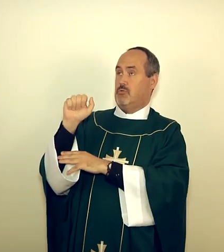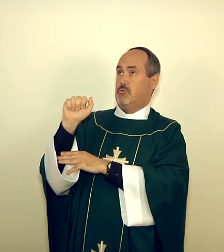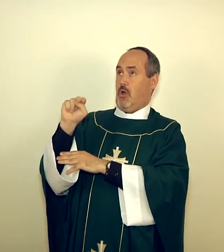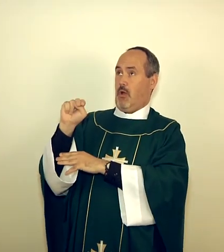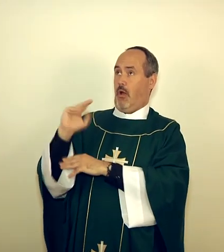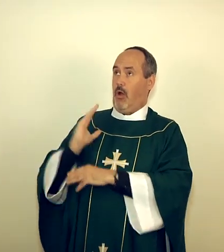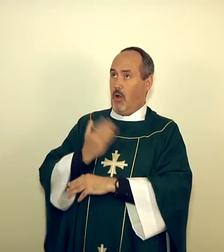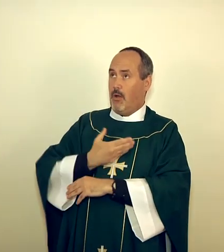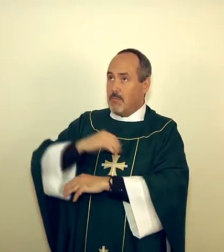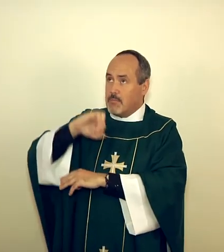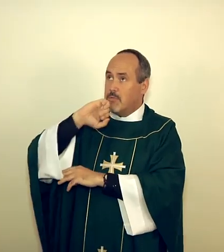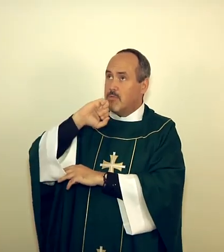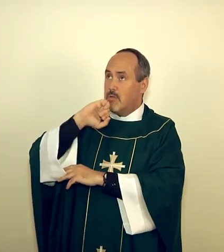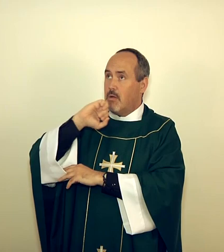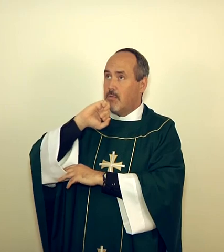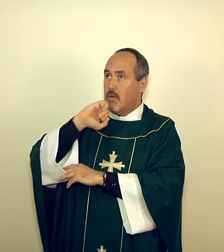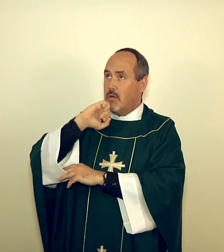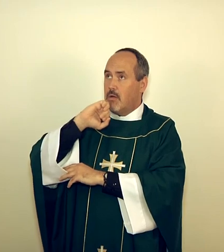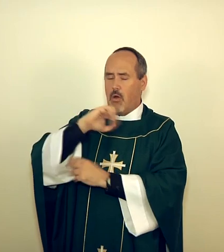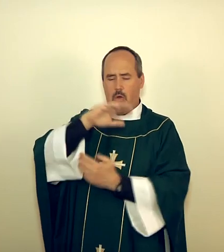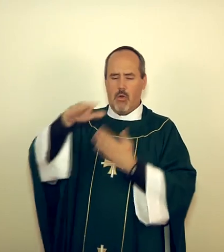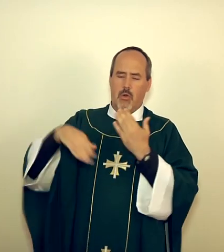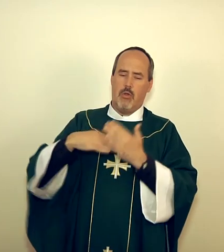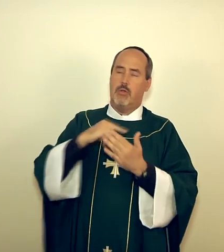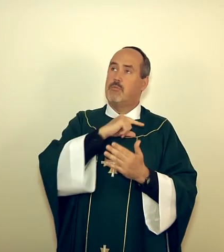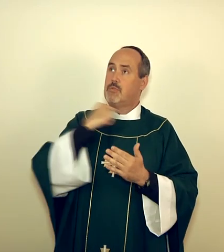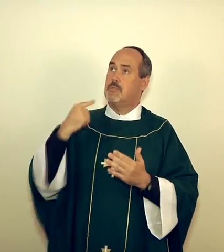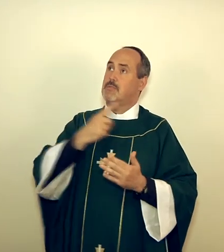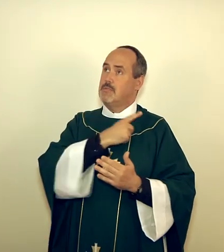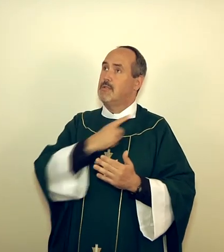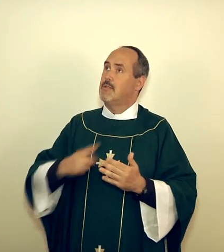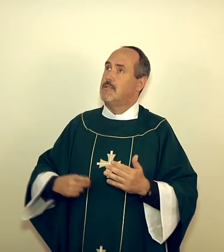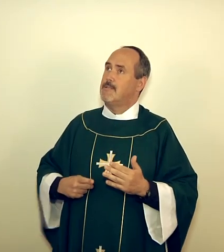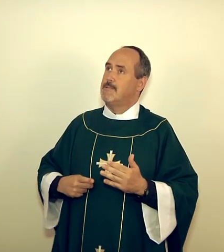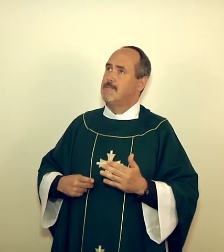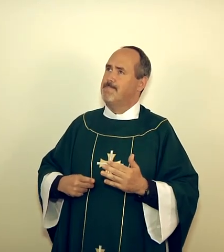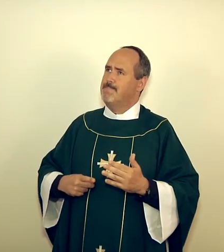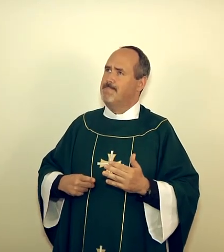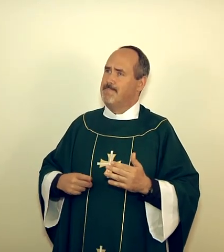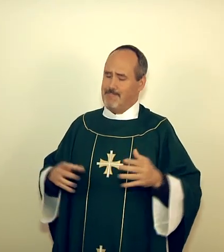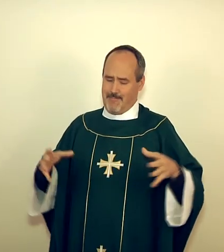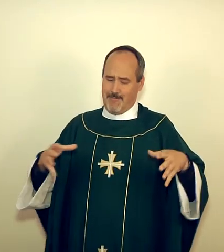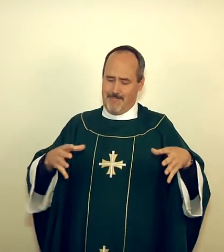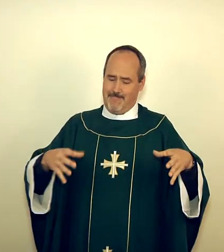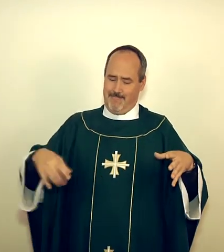together with Benedict our Pope and Sean our Bishop and all the clergy.